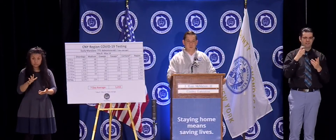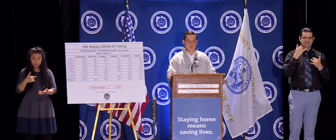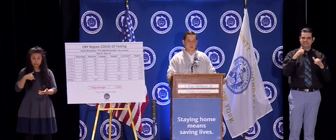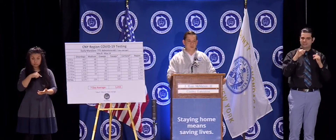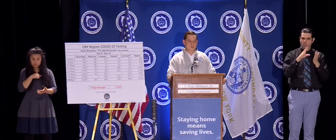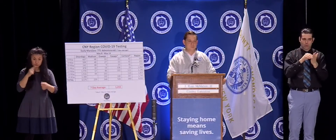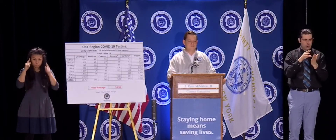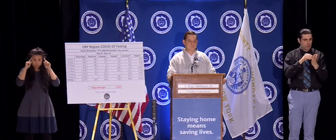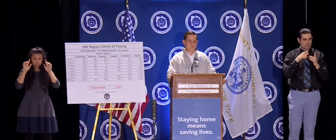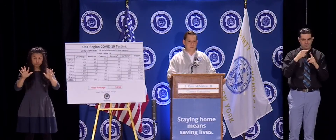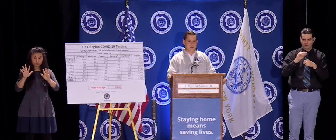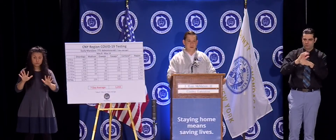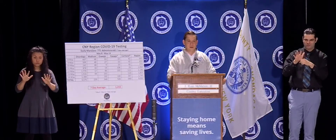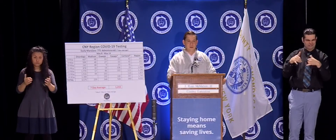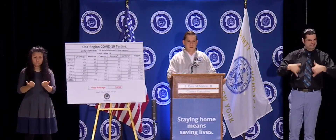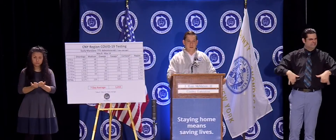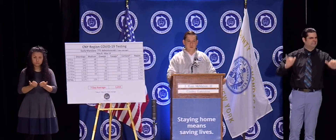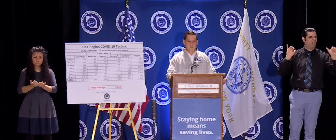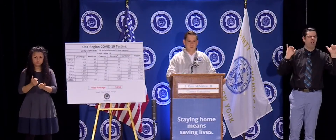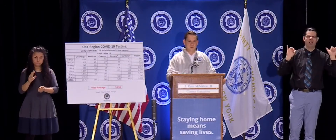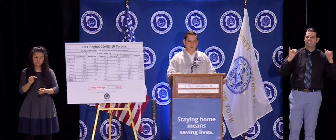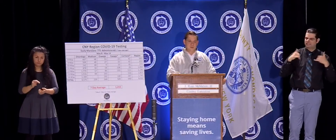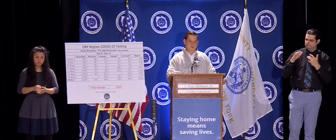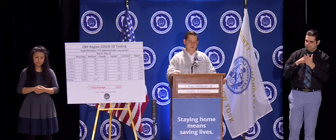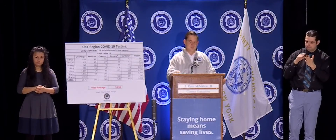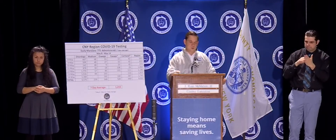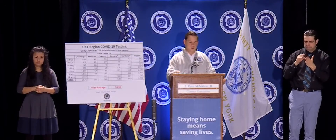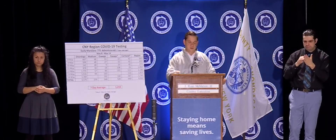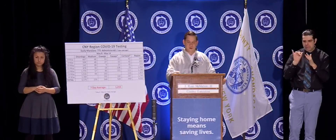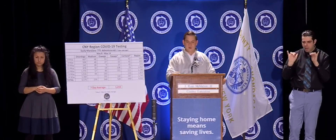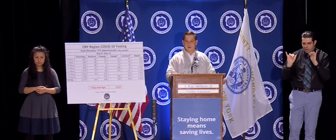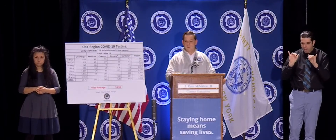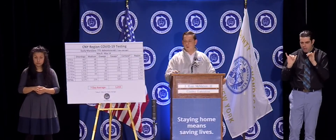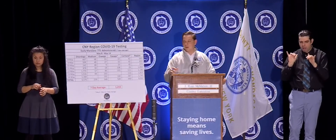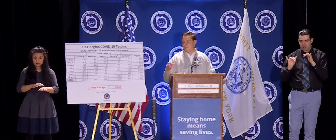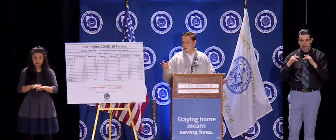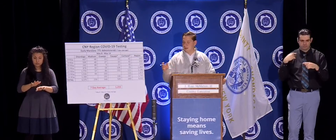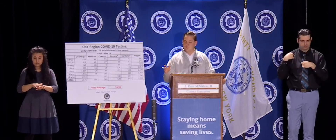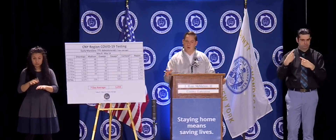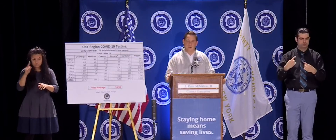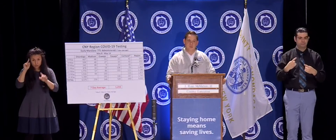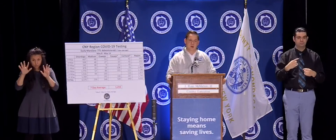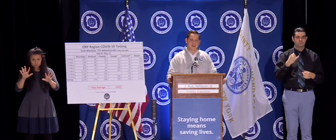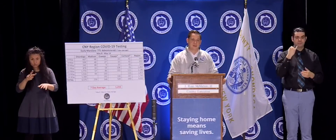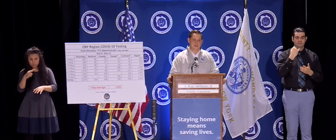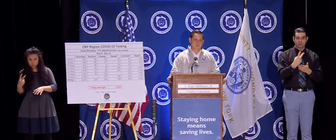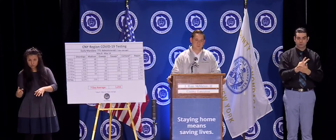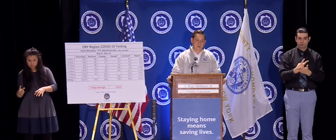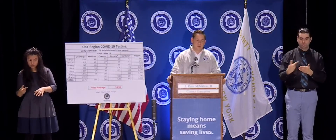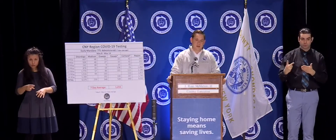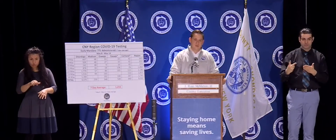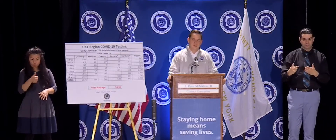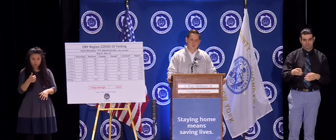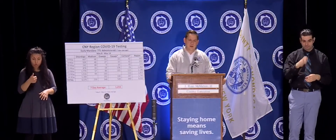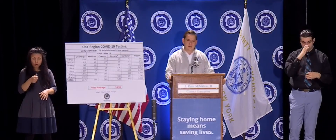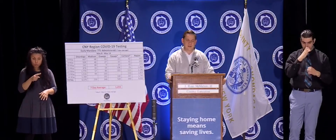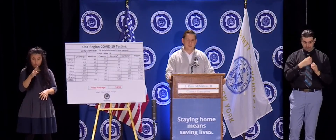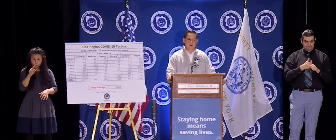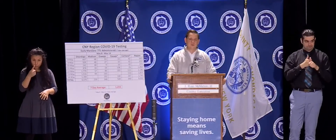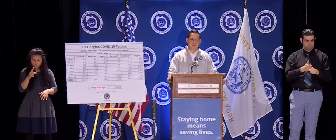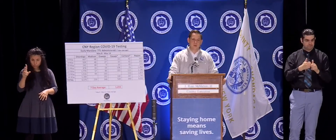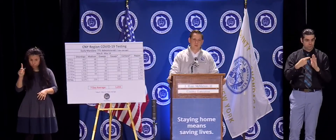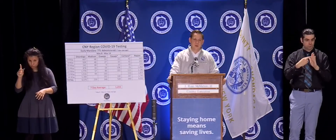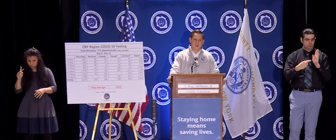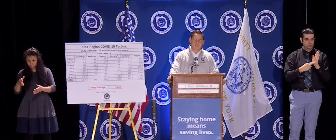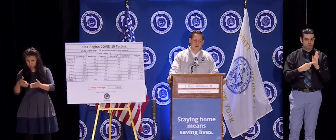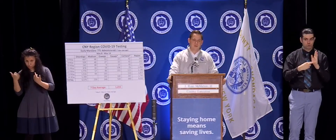to be super diligent. And if we're super diligent for 2 weeks here, we'll get to the next part of this process. And that's when I